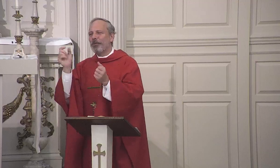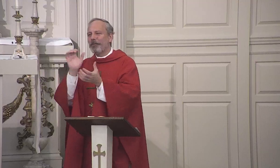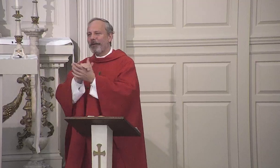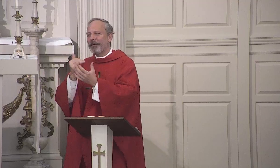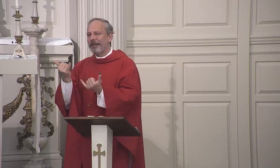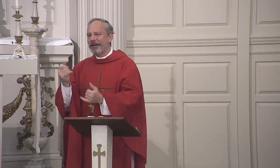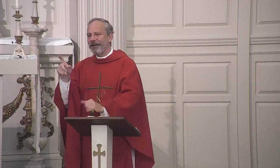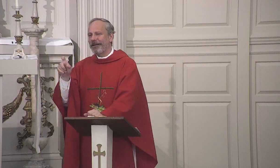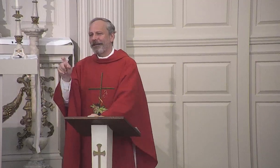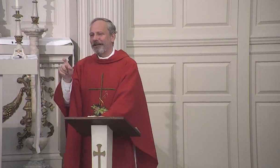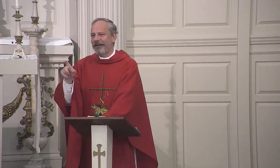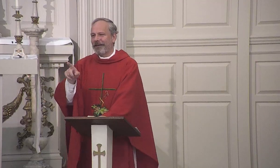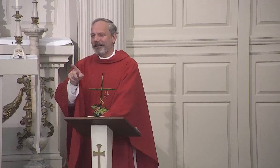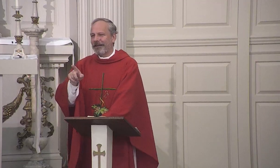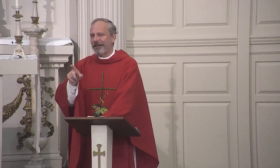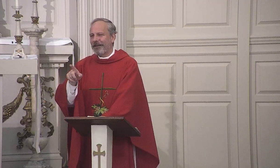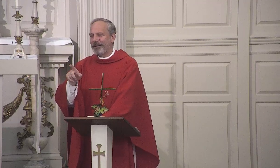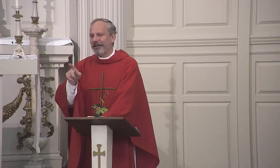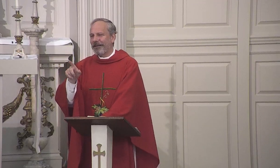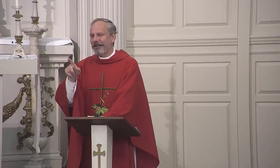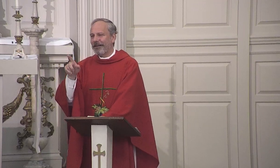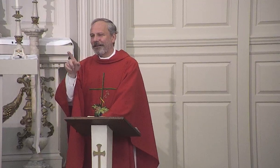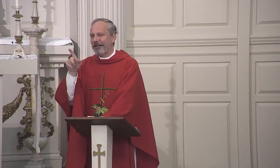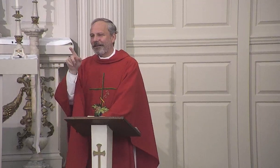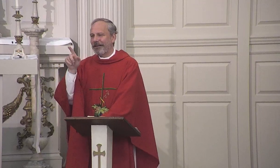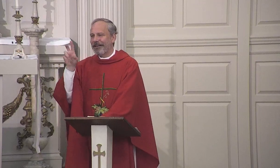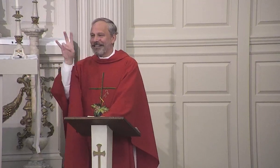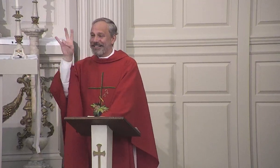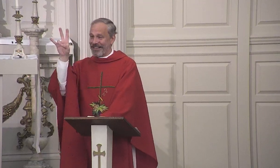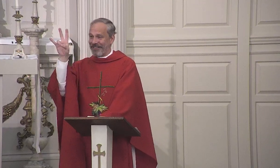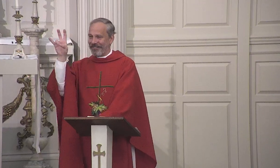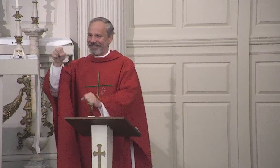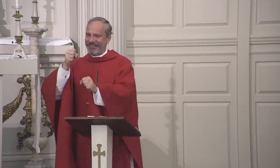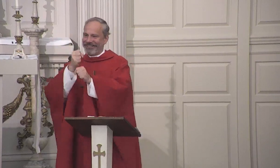How many years have you been married now?